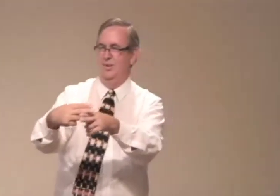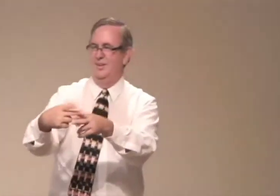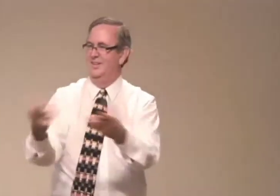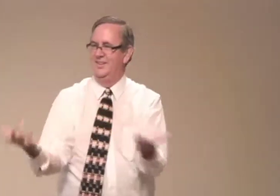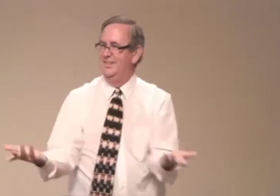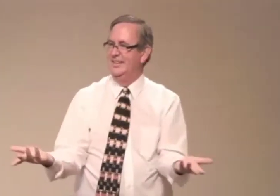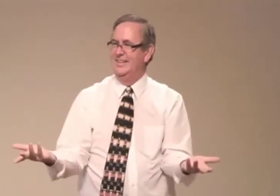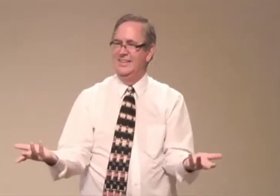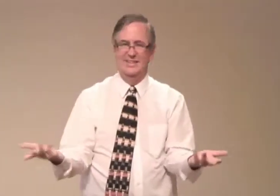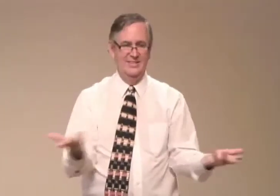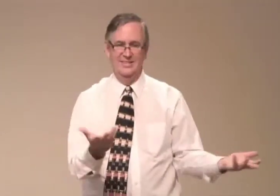The earth is temporary.